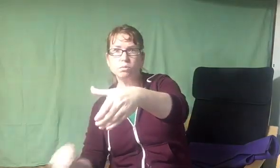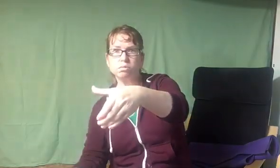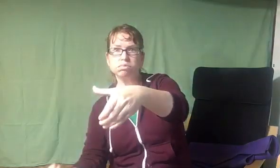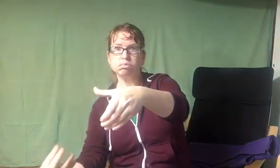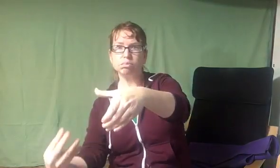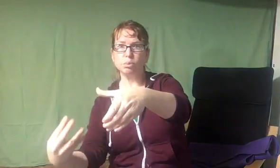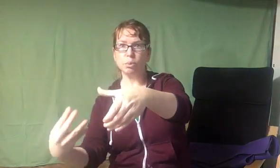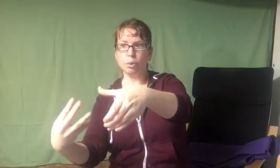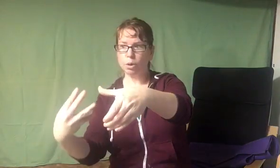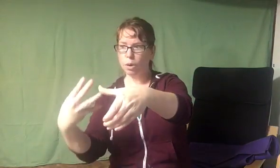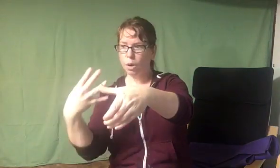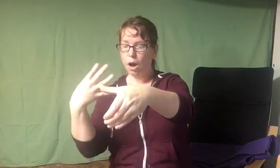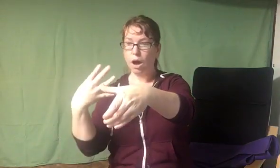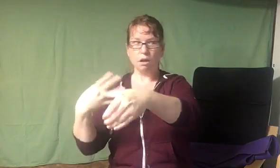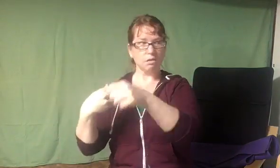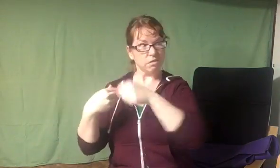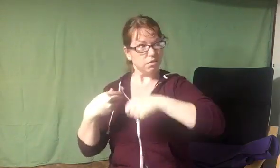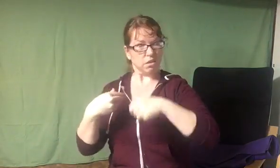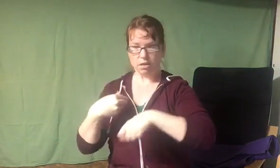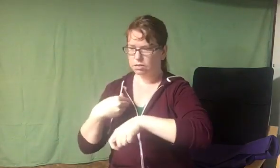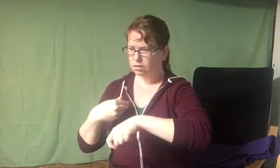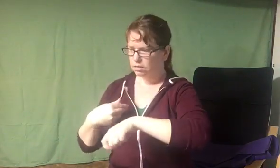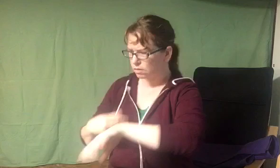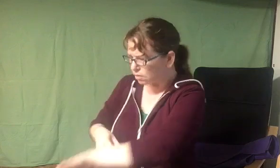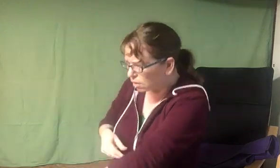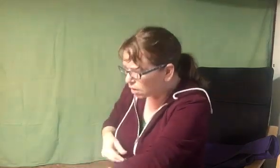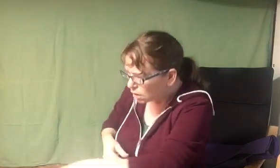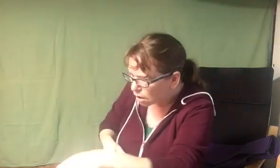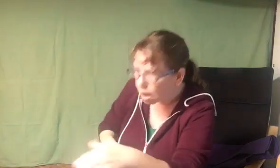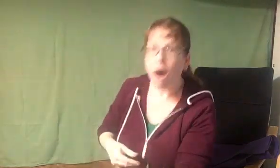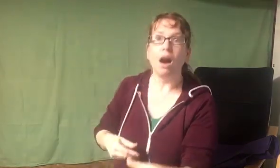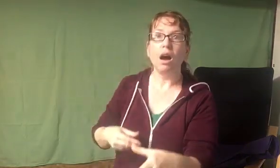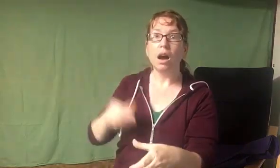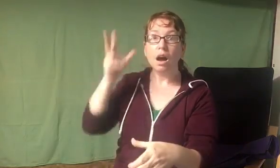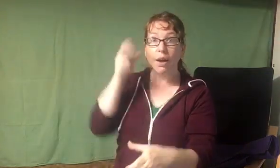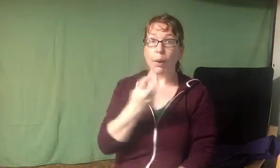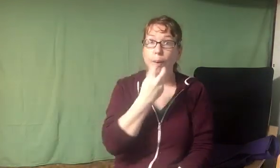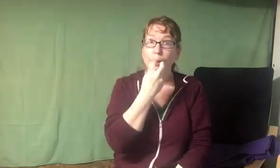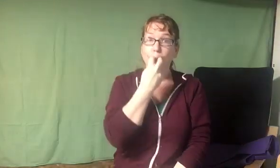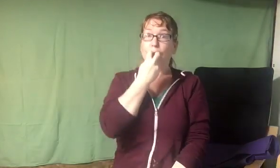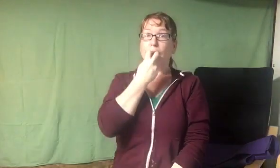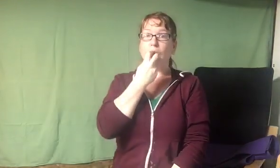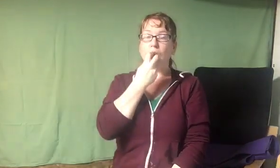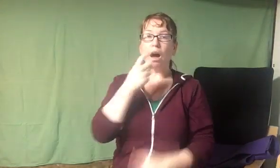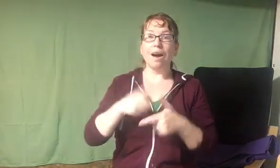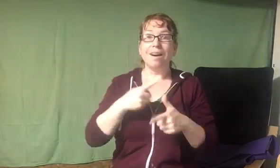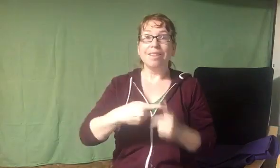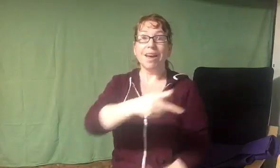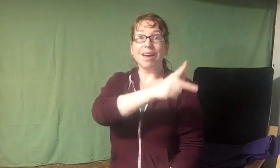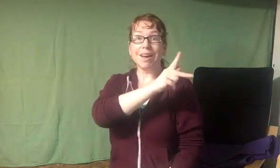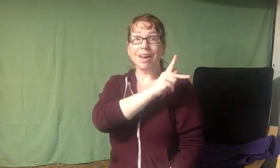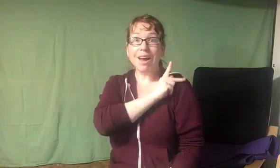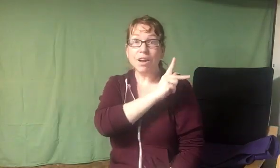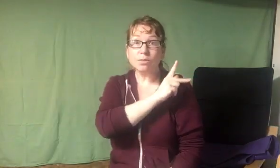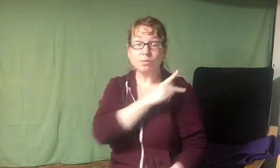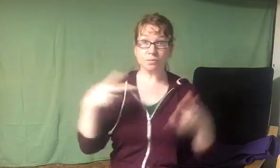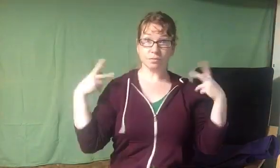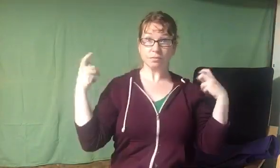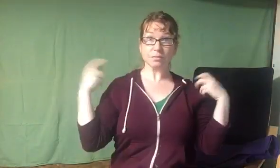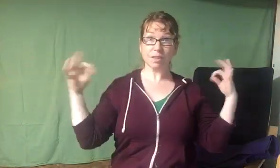up the cone to look underneath it. They heard the sound of a tiny whistle, and then Kathryn, the PE fairy, fluttered out and waved at them.